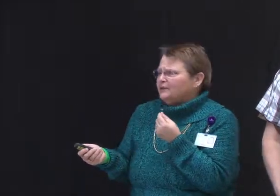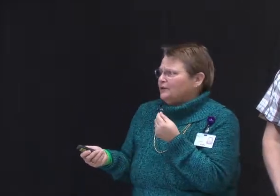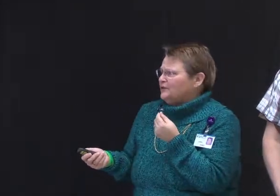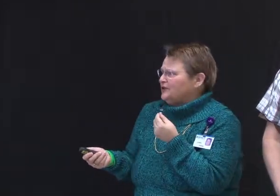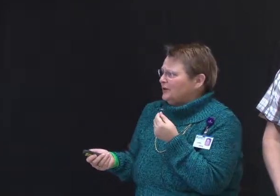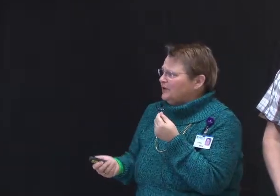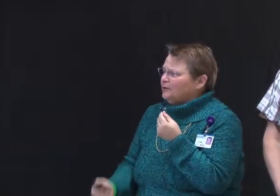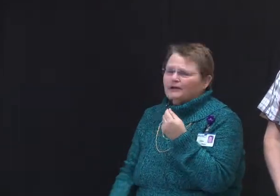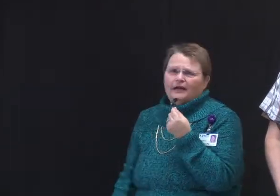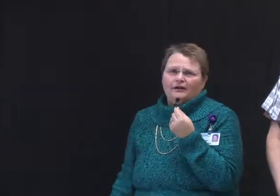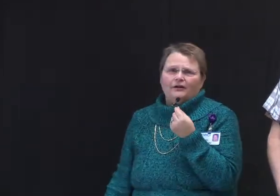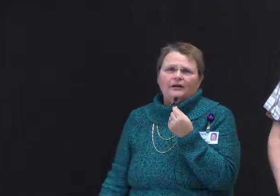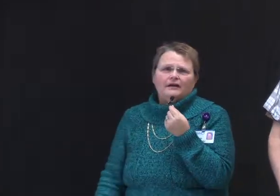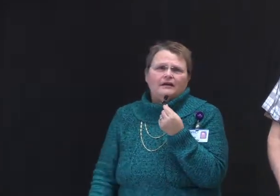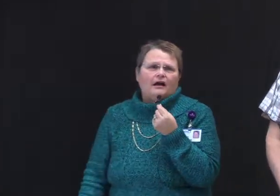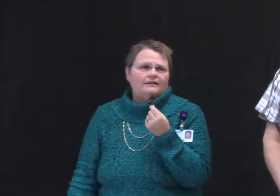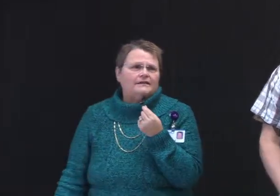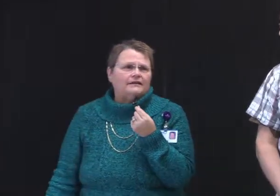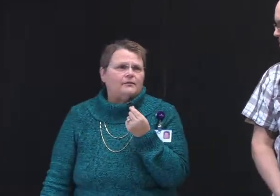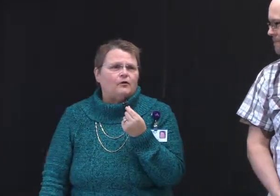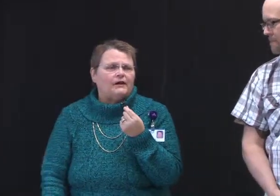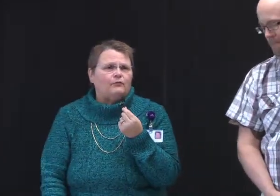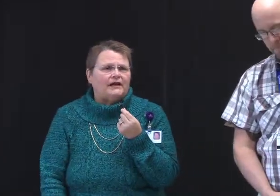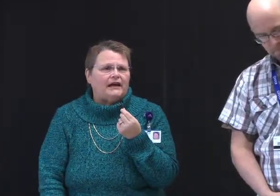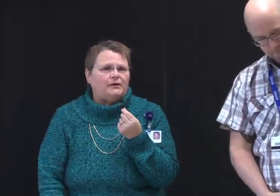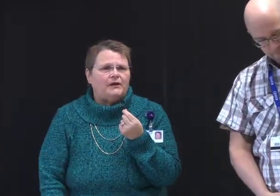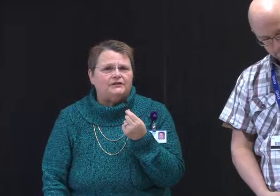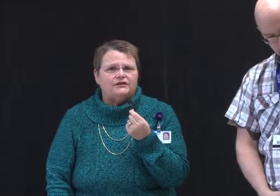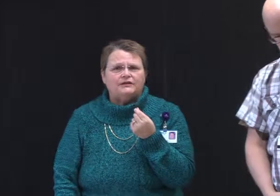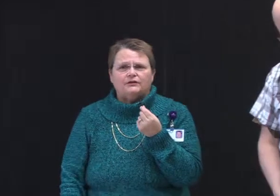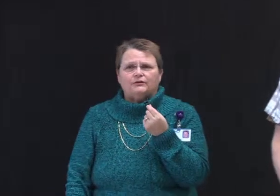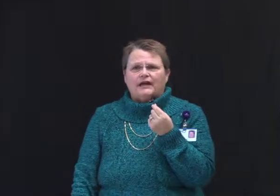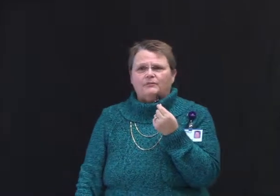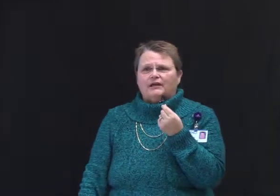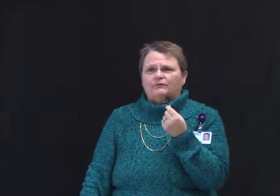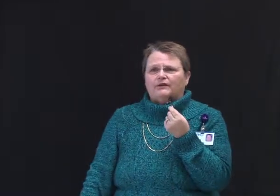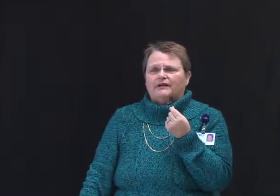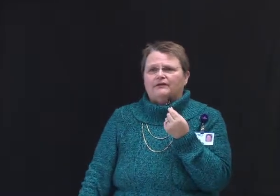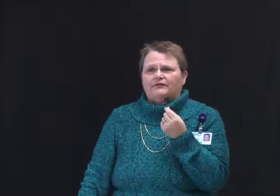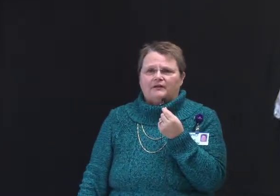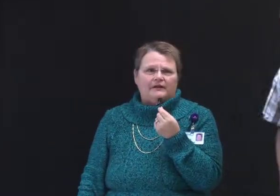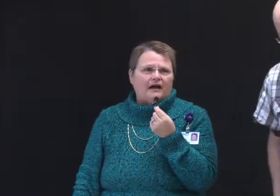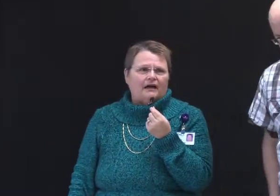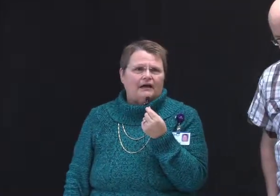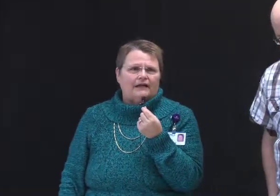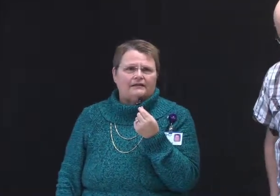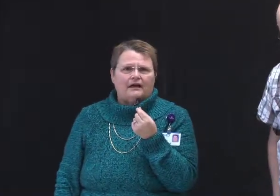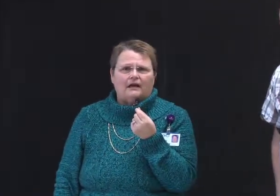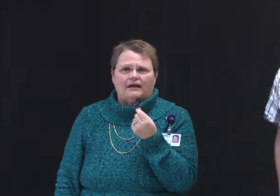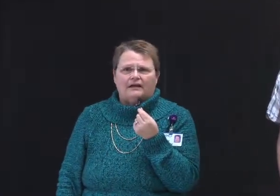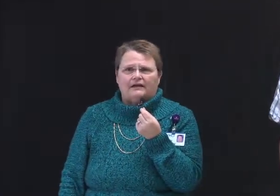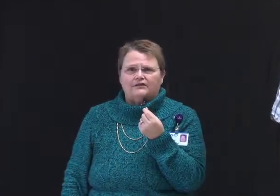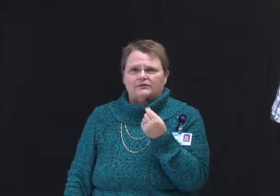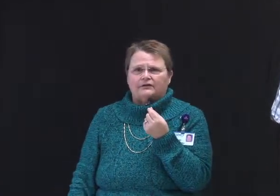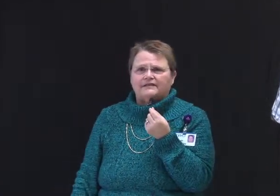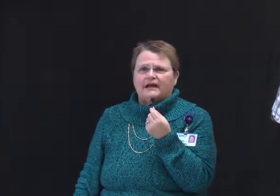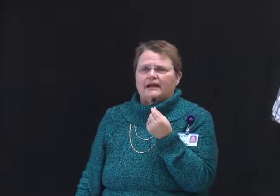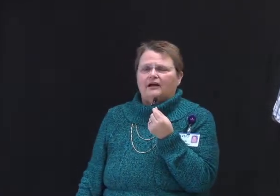to share with you a letter. On Sunday morning we had a patient who came in with a fairly high NIH stroke scale,